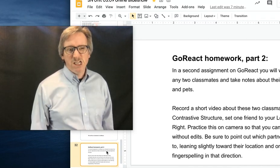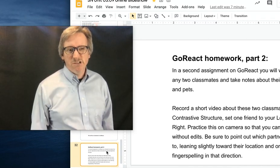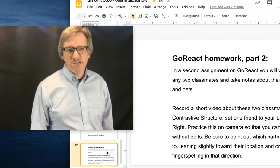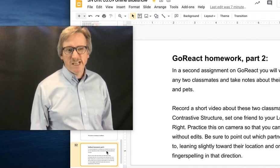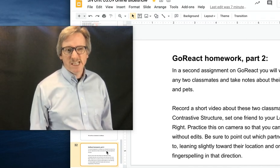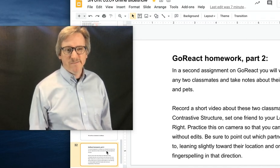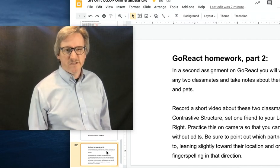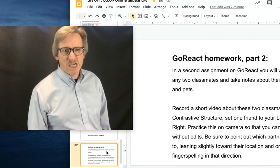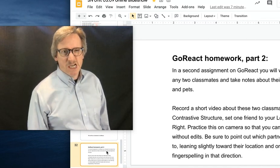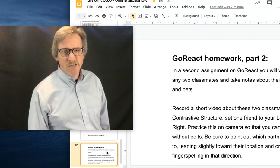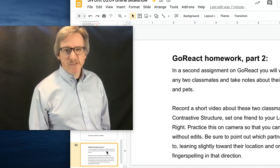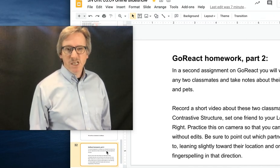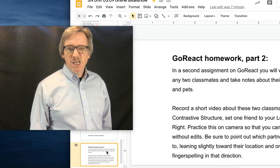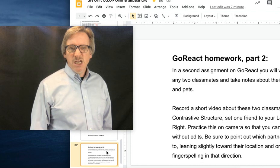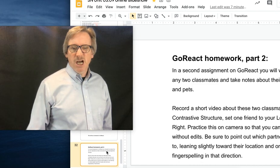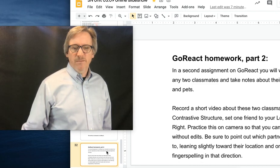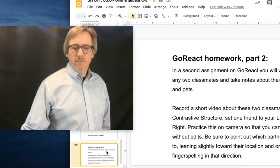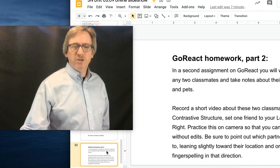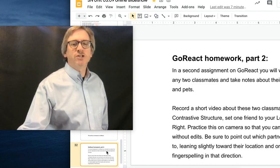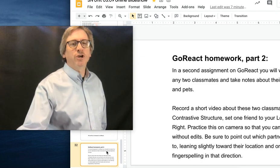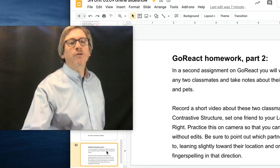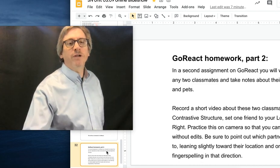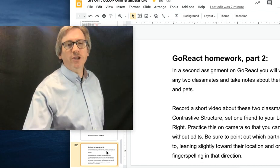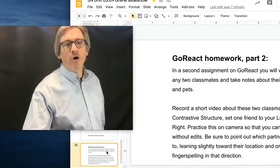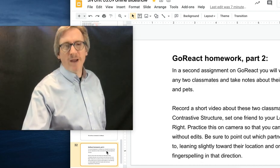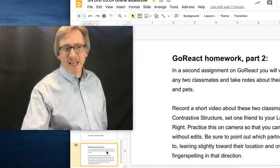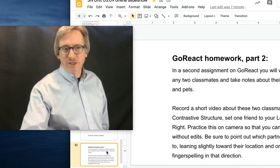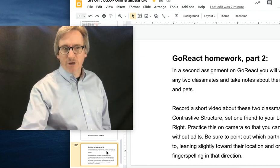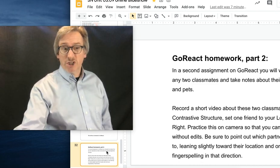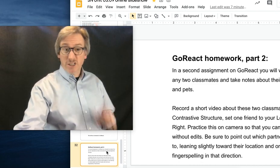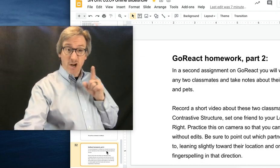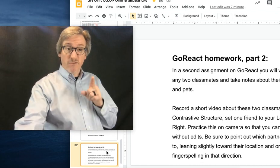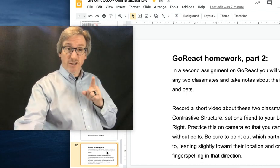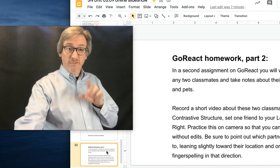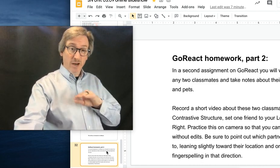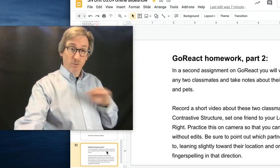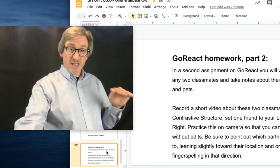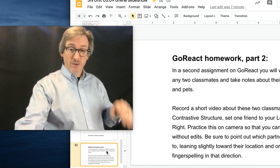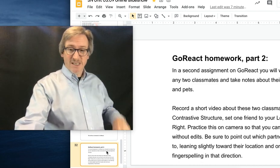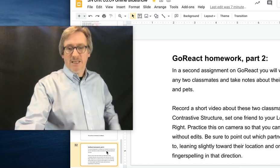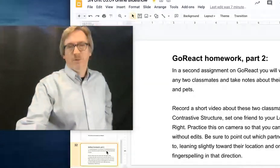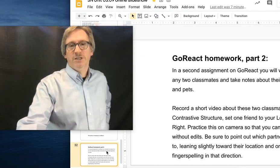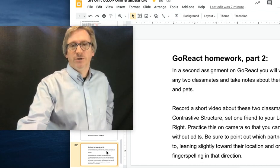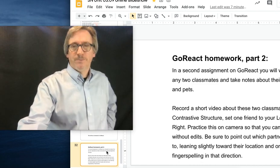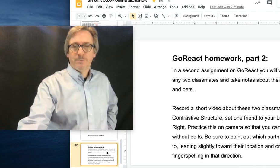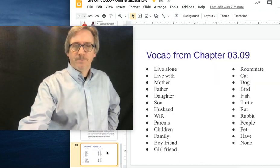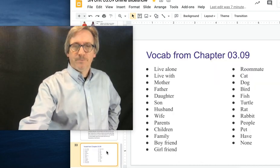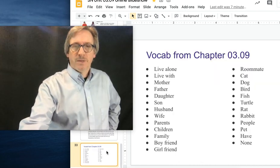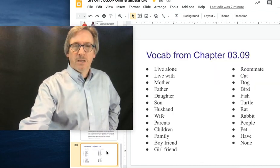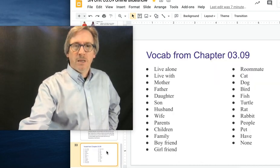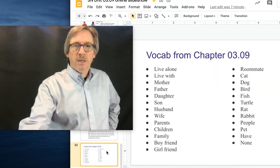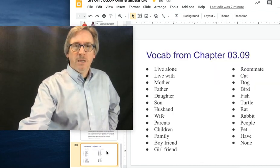want to do it so I get some variety. Just read the Go React instructions carefully, and it will tell you exactly what to do.